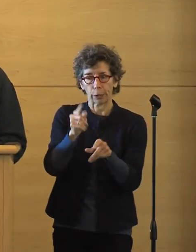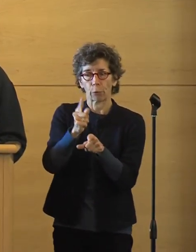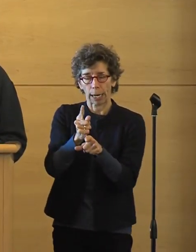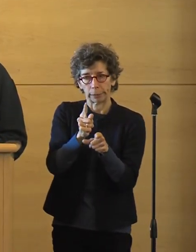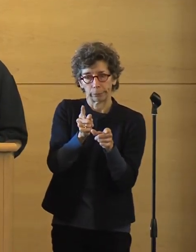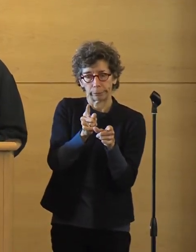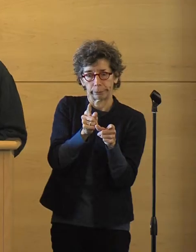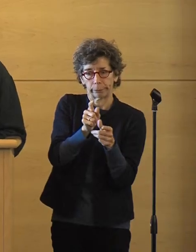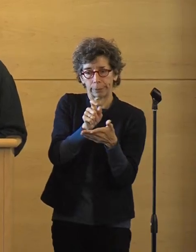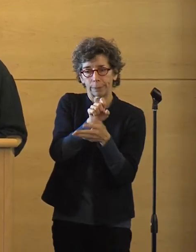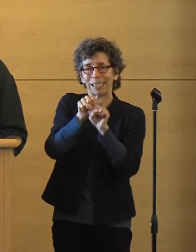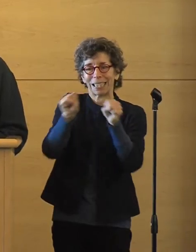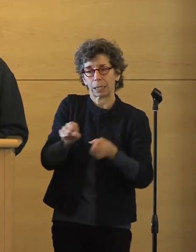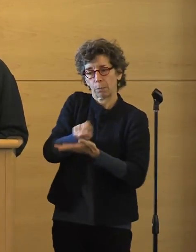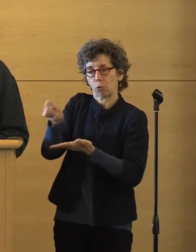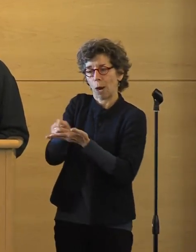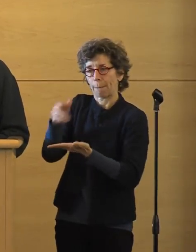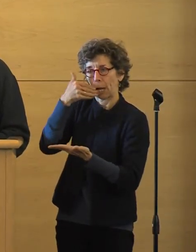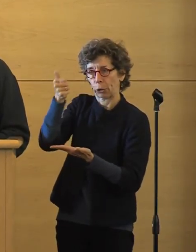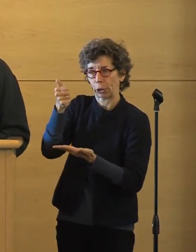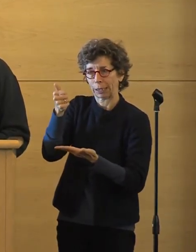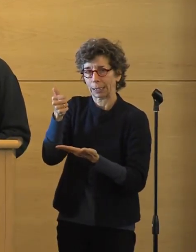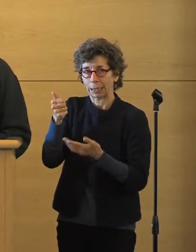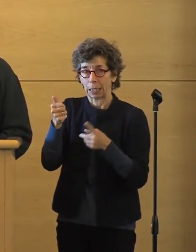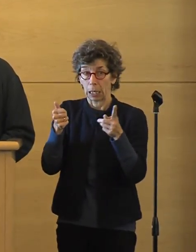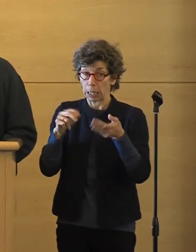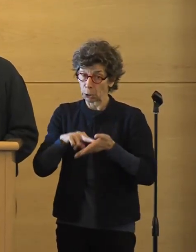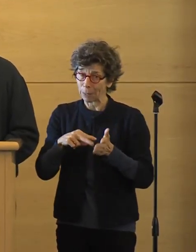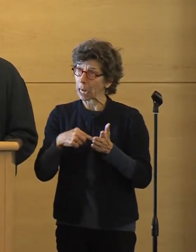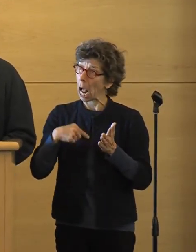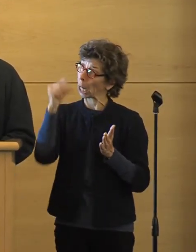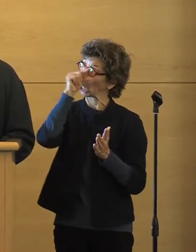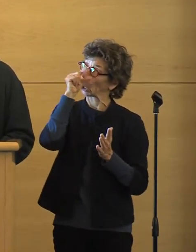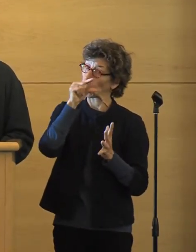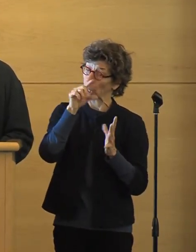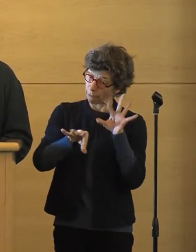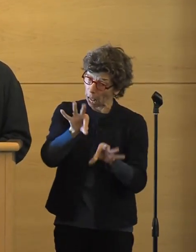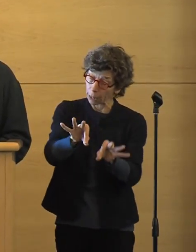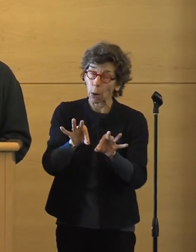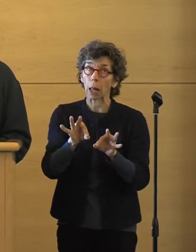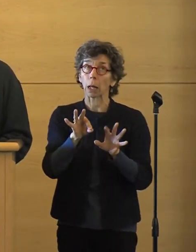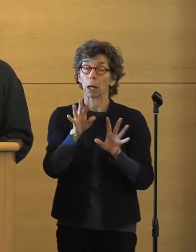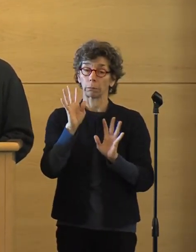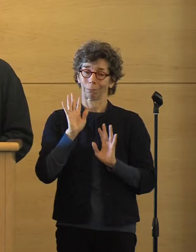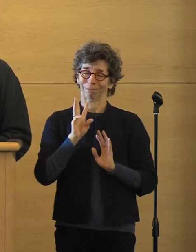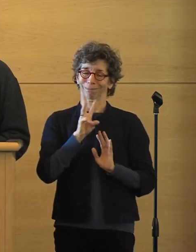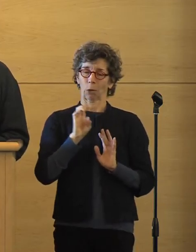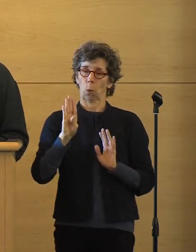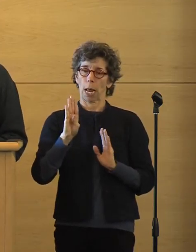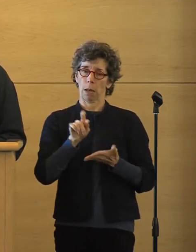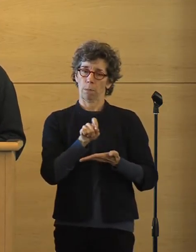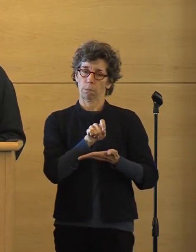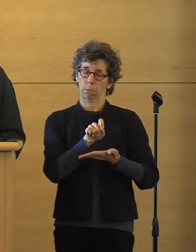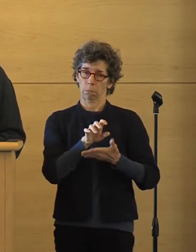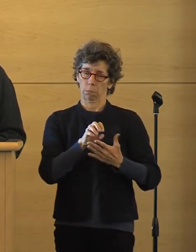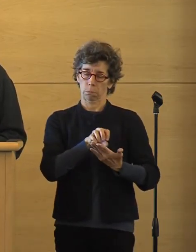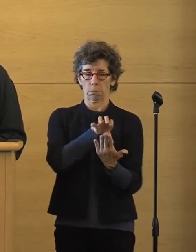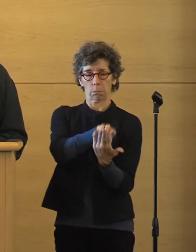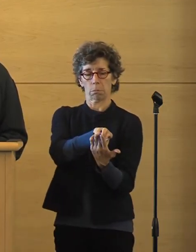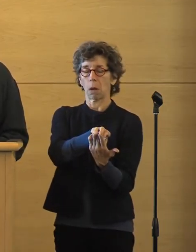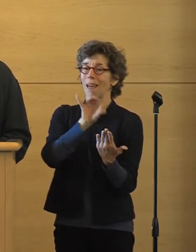Well, you have to take some of that on yourself, and hopefully the tools that you use will create accessible